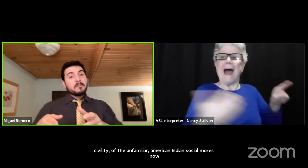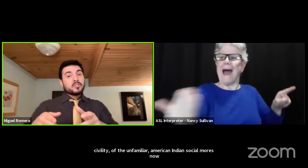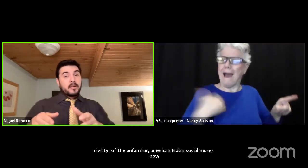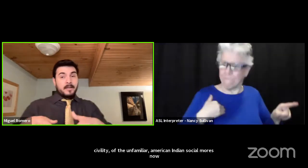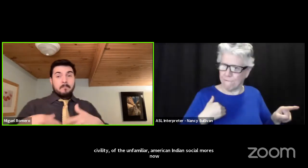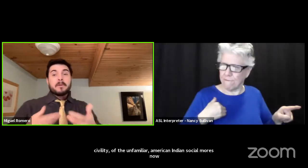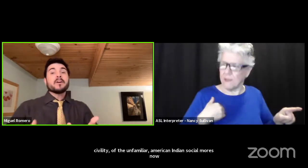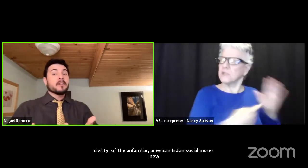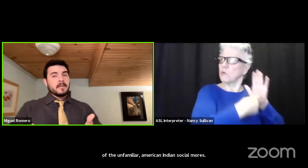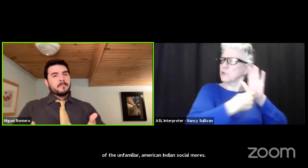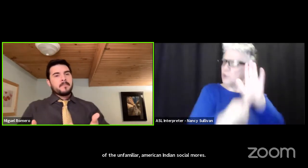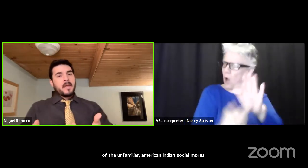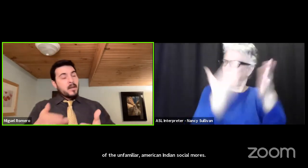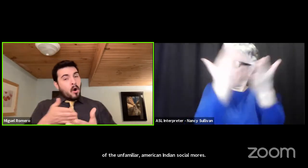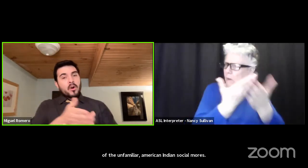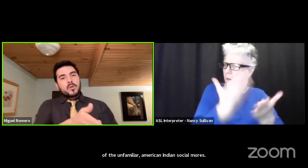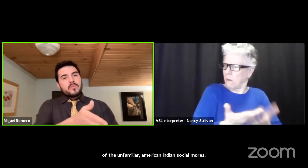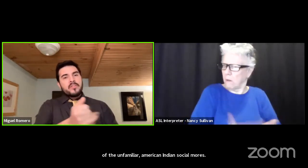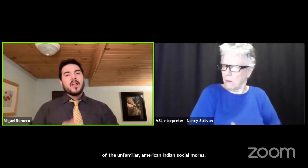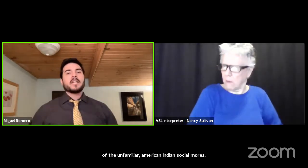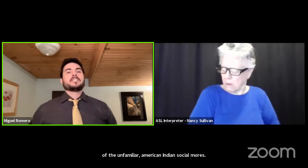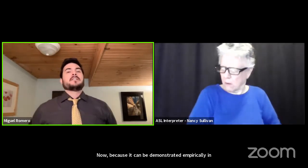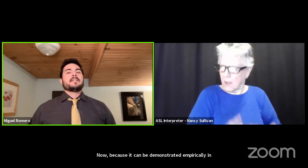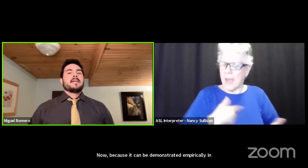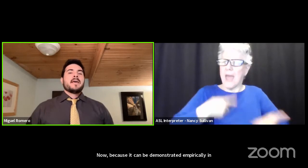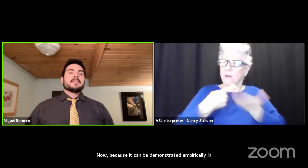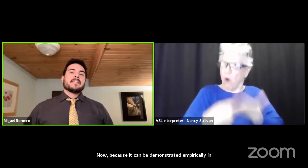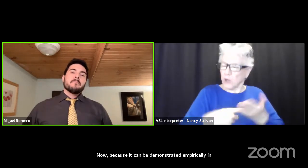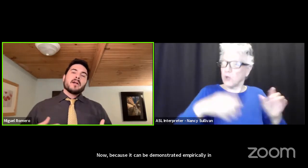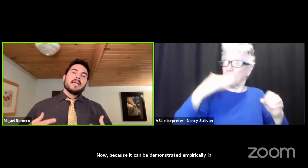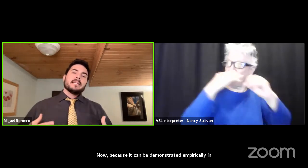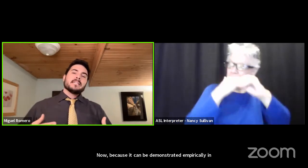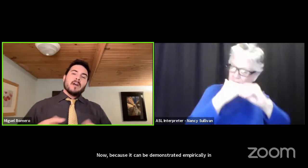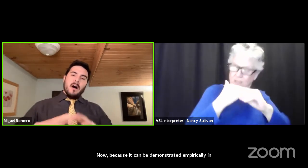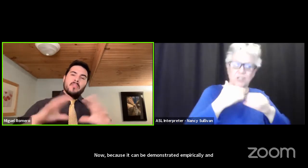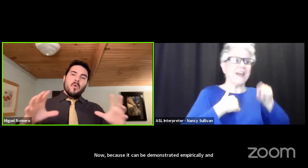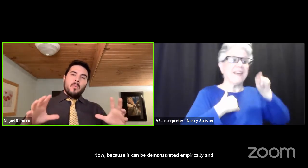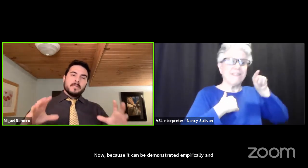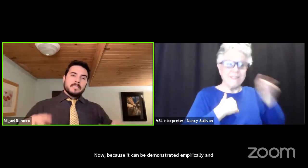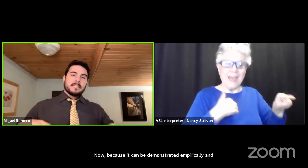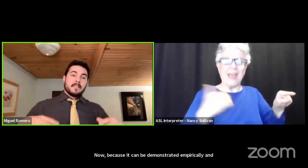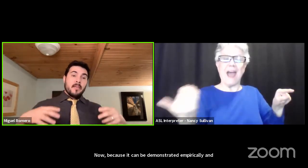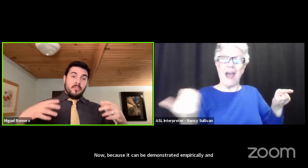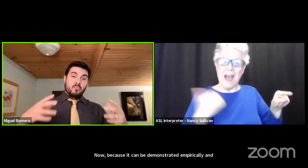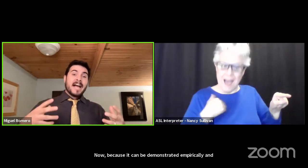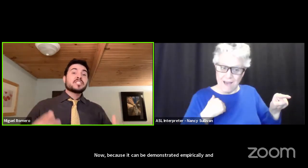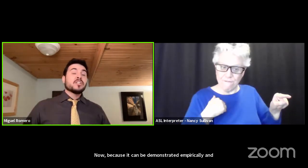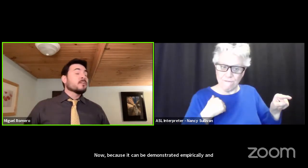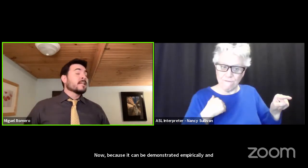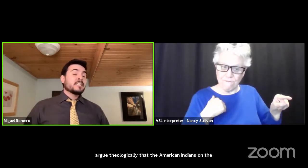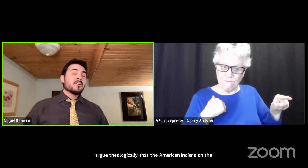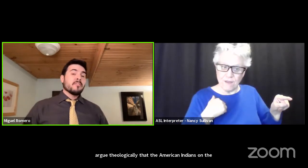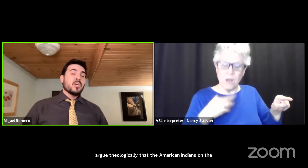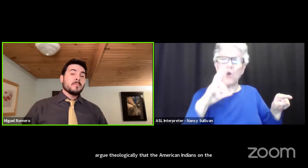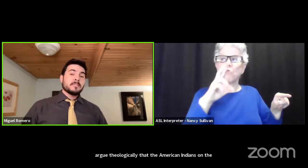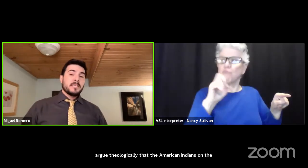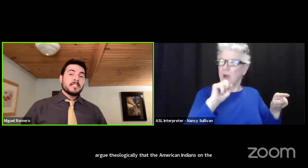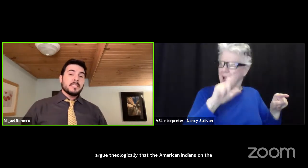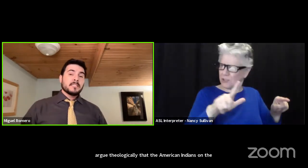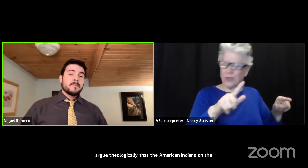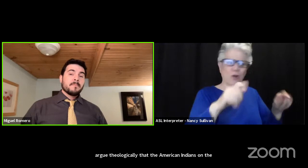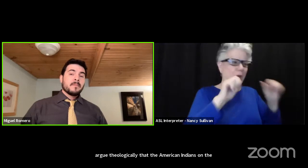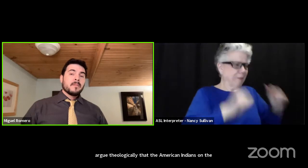could be demonstrated empirically and argued theologically that the Amerindians on the whole possessed the rational nature of the